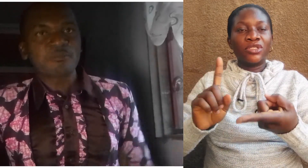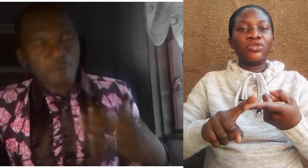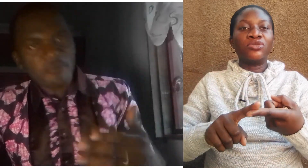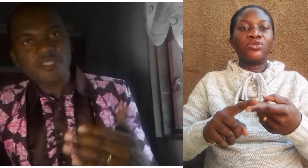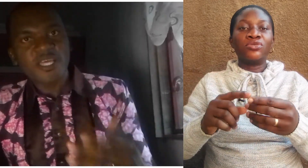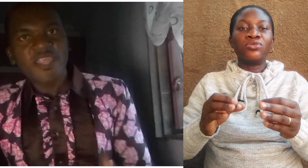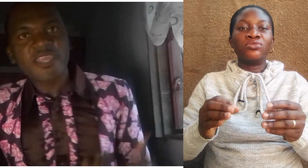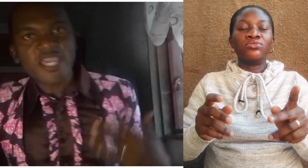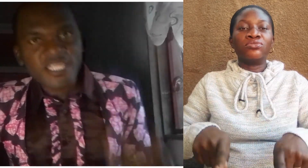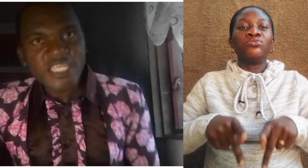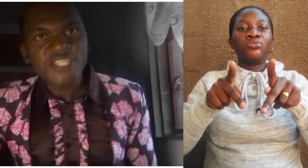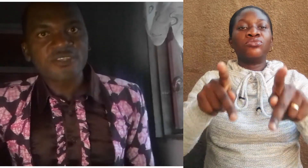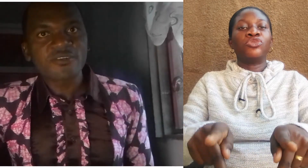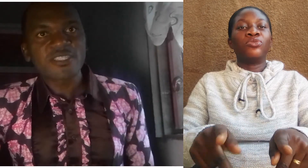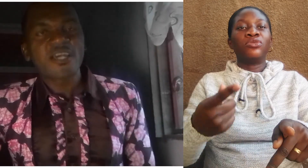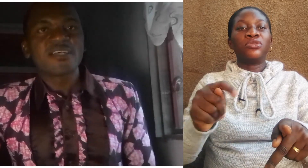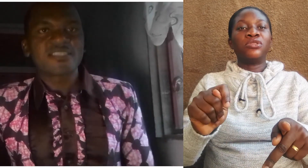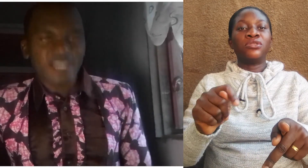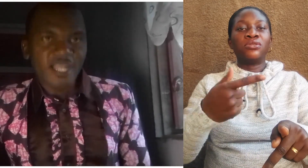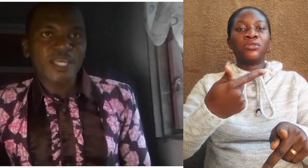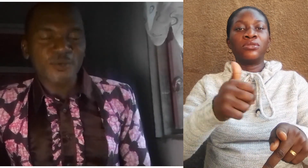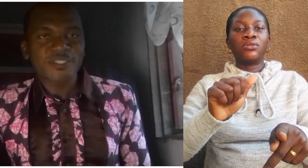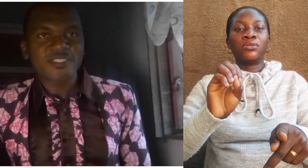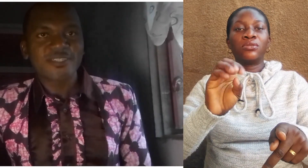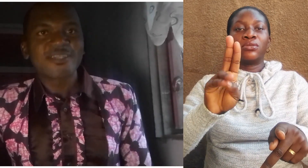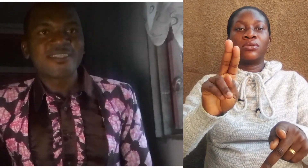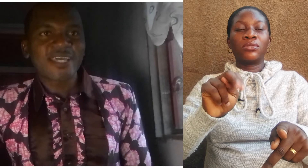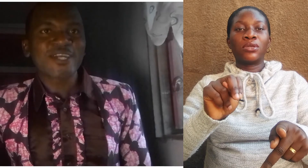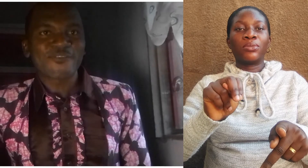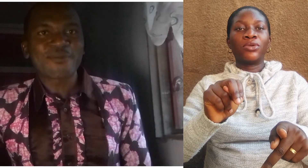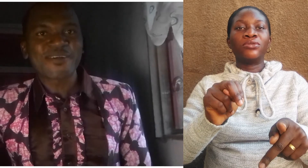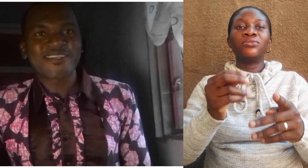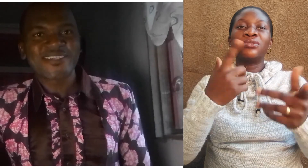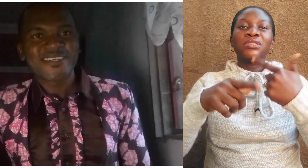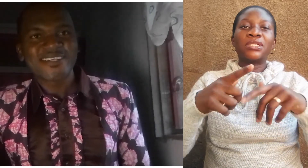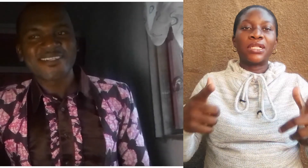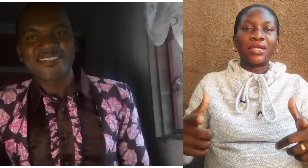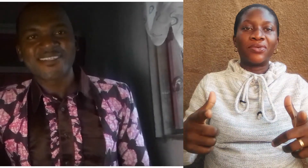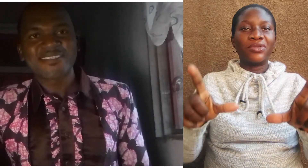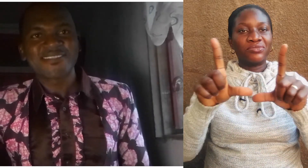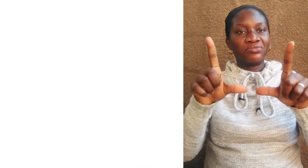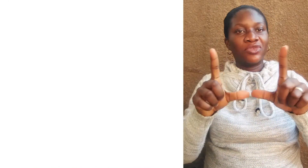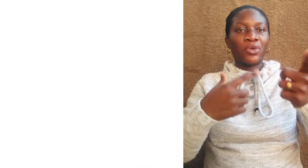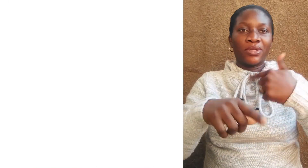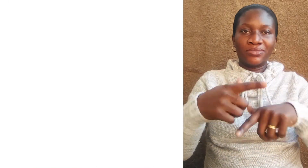sign language, promote the indigenous sign language. Thank you very much.